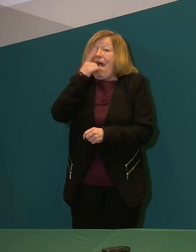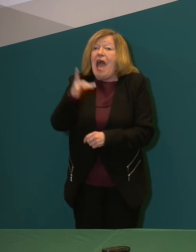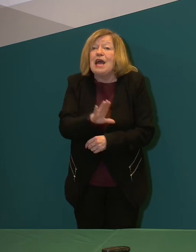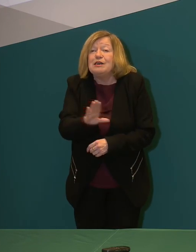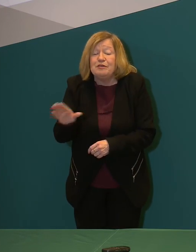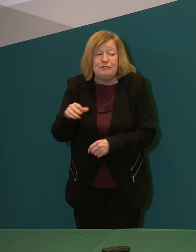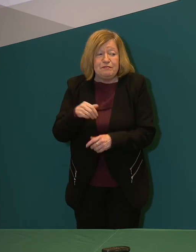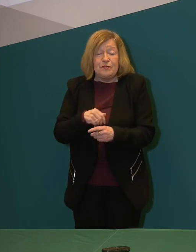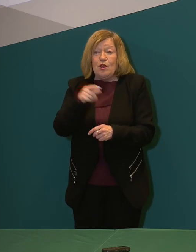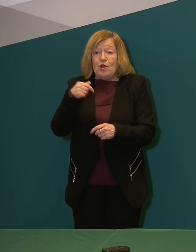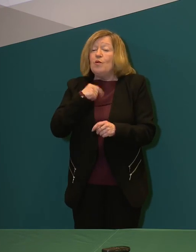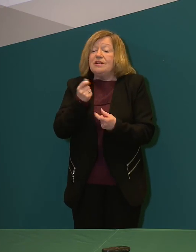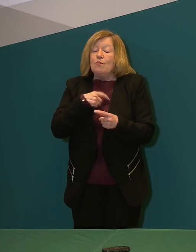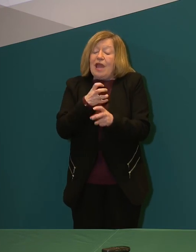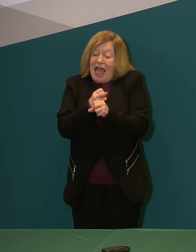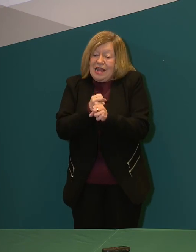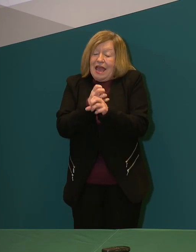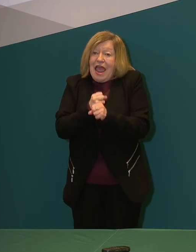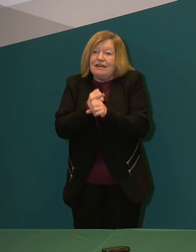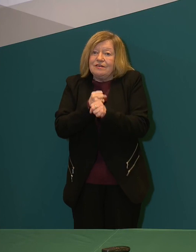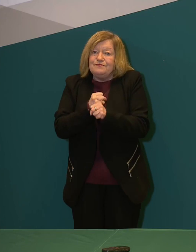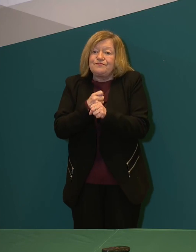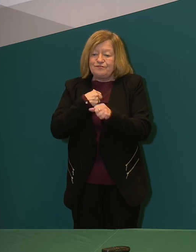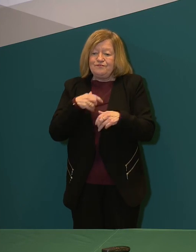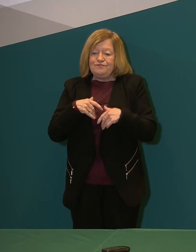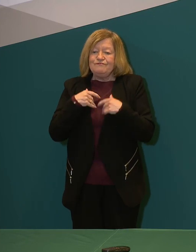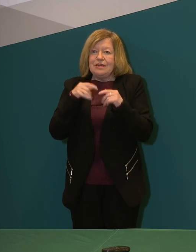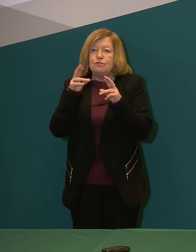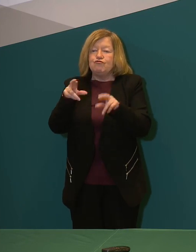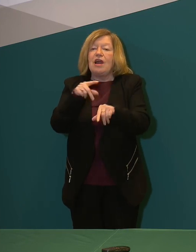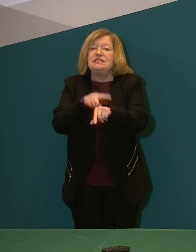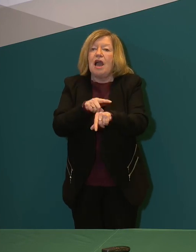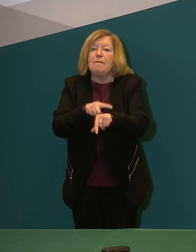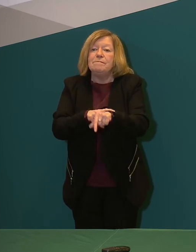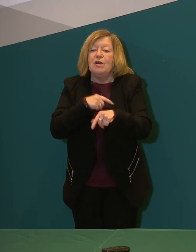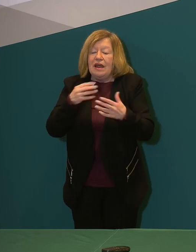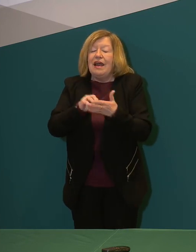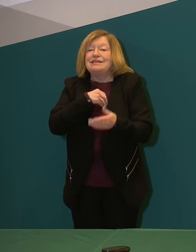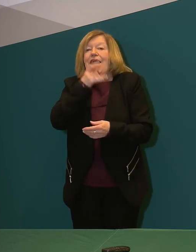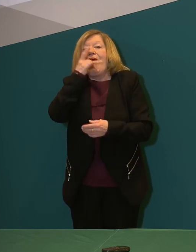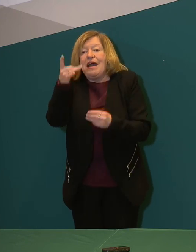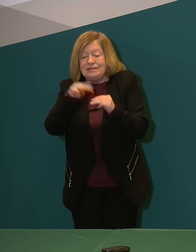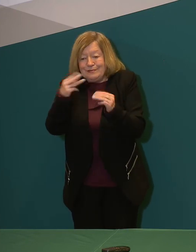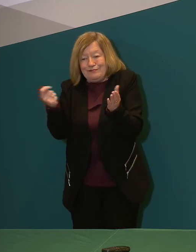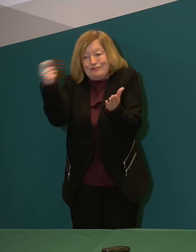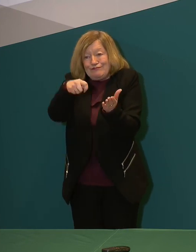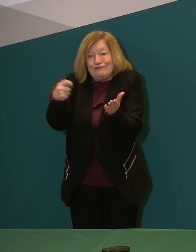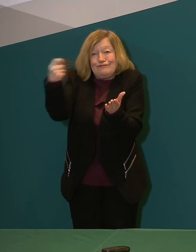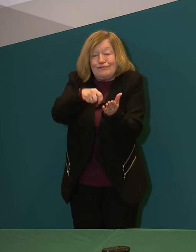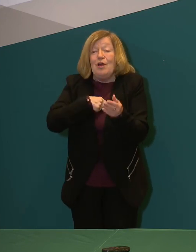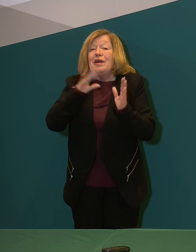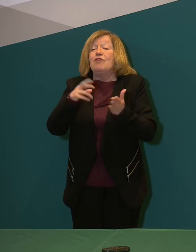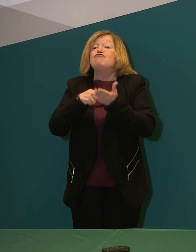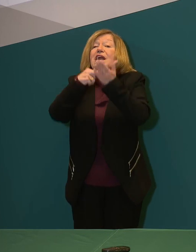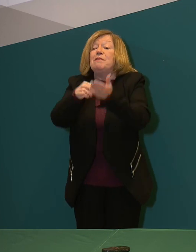so we held that measure until we felt we'd arrived at a point where we now had to ask more. We'd already recommended